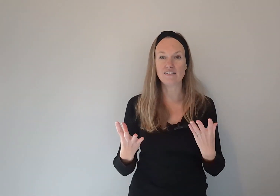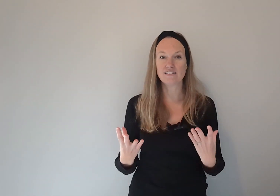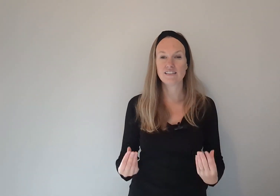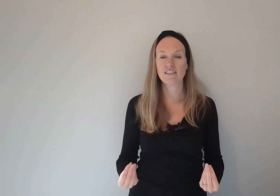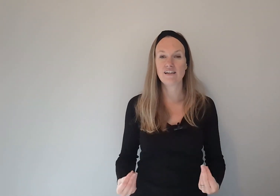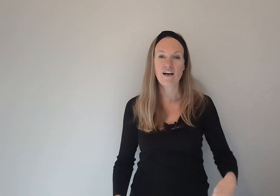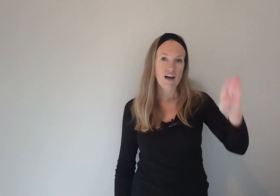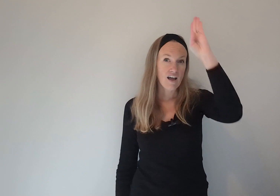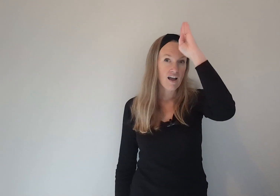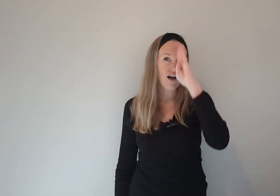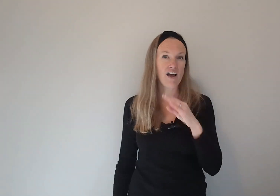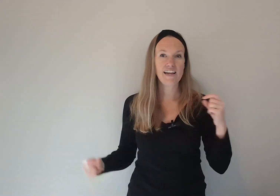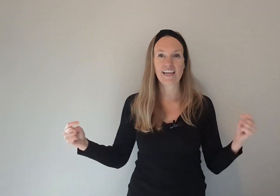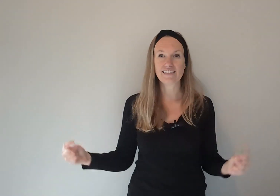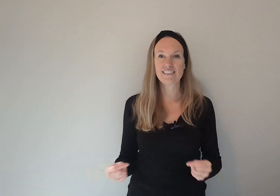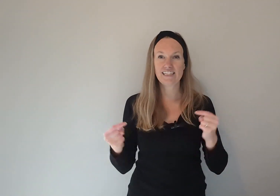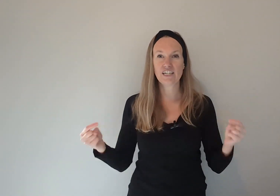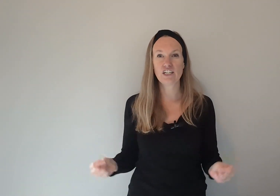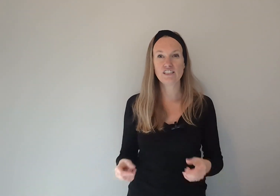mild, God and sinners